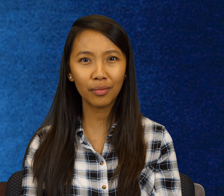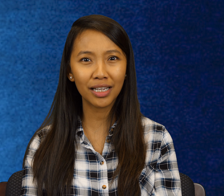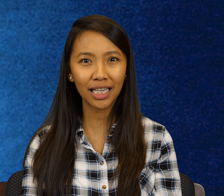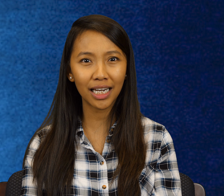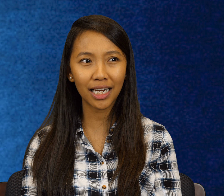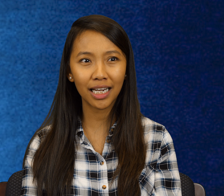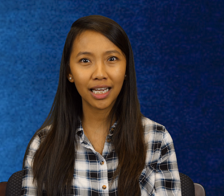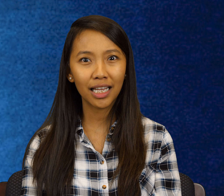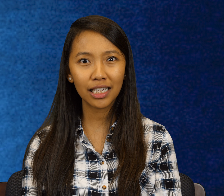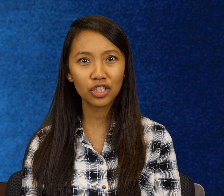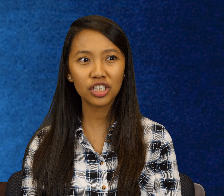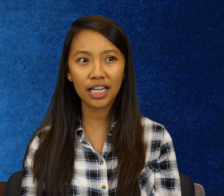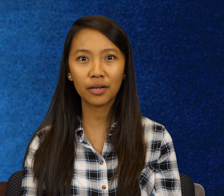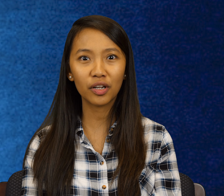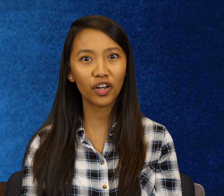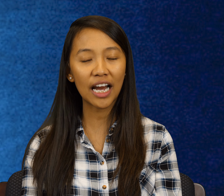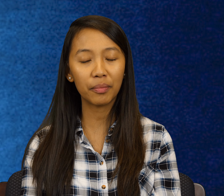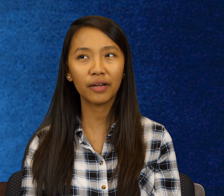be cleaning the kitchen sink in the middle of the night?" But